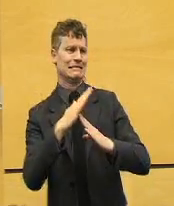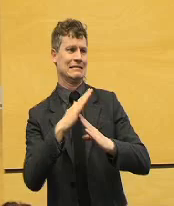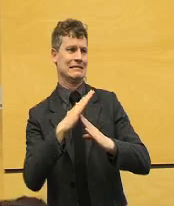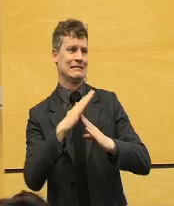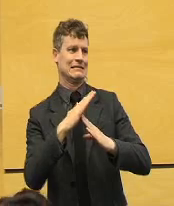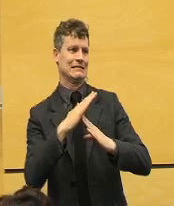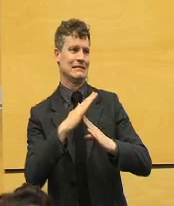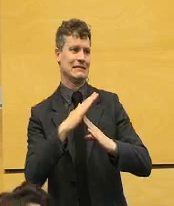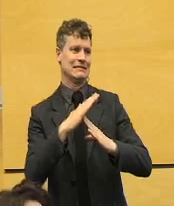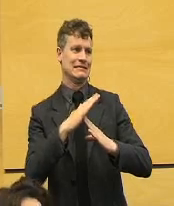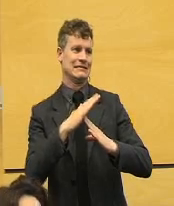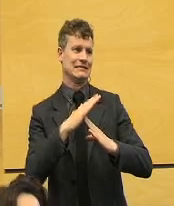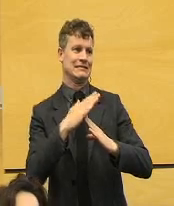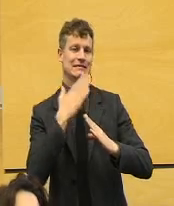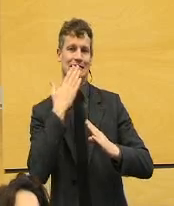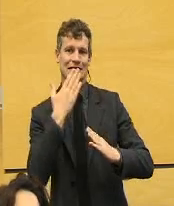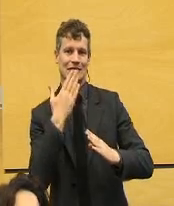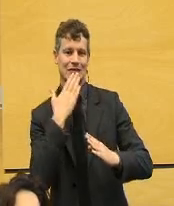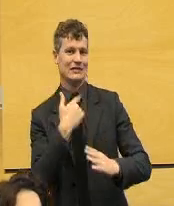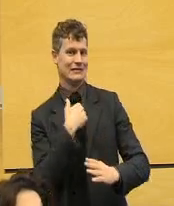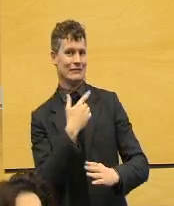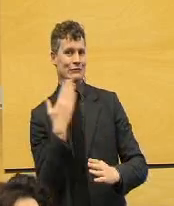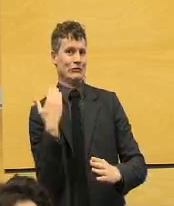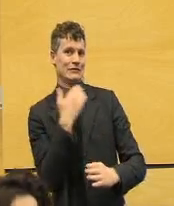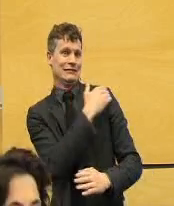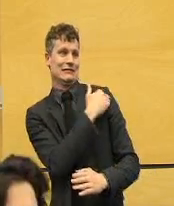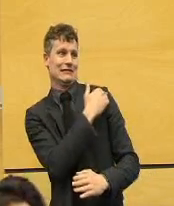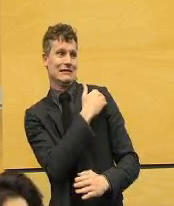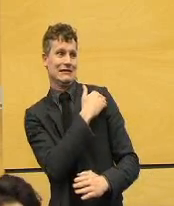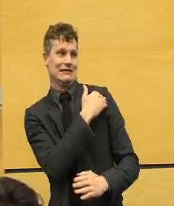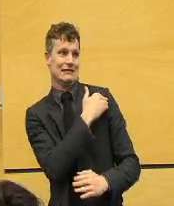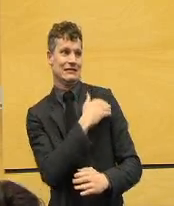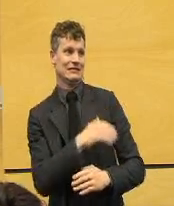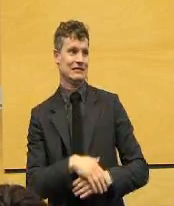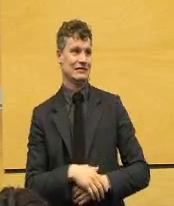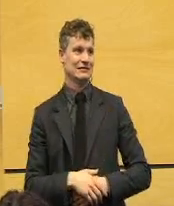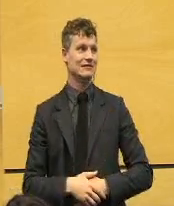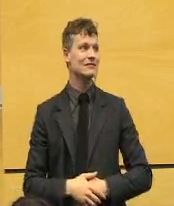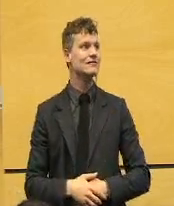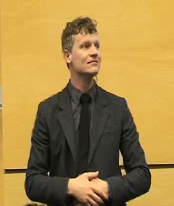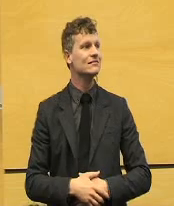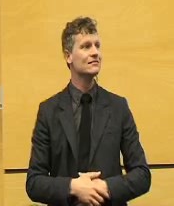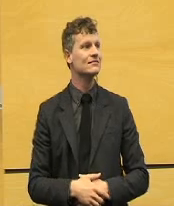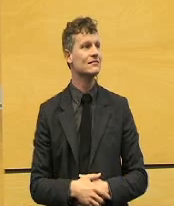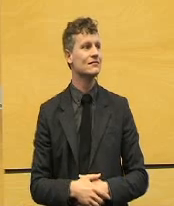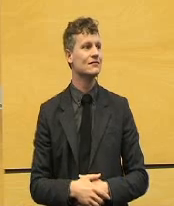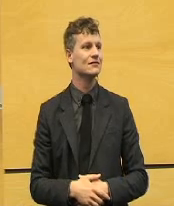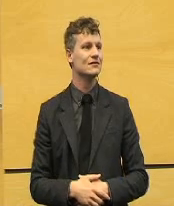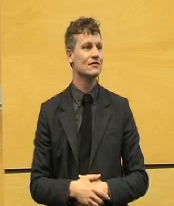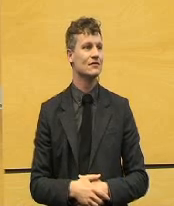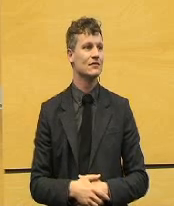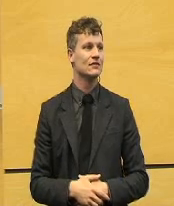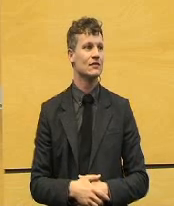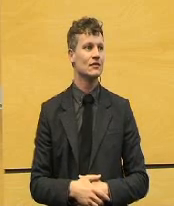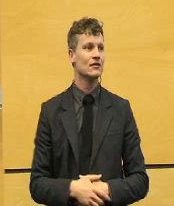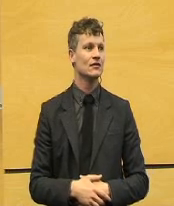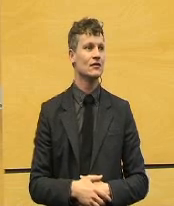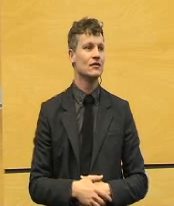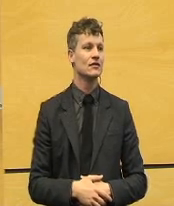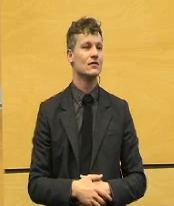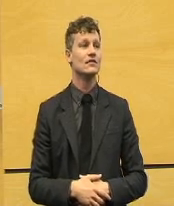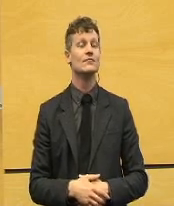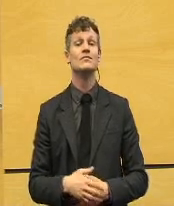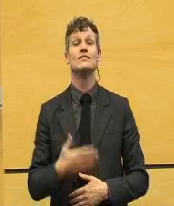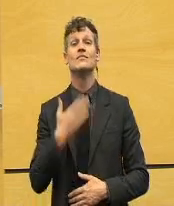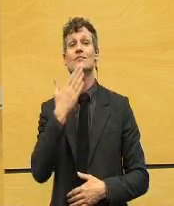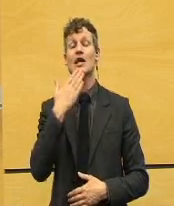the secretariat. Thank you. He is former the senator of the Parliament of Thailand. For the